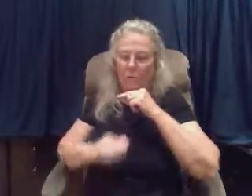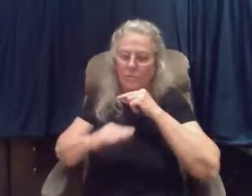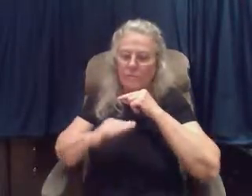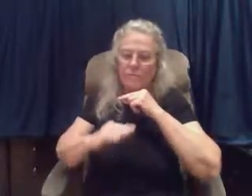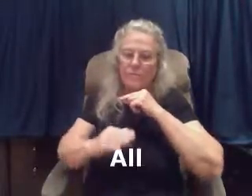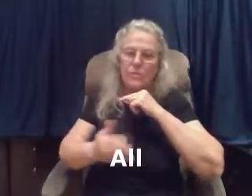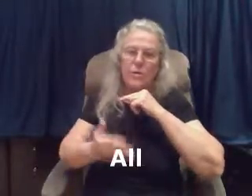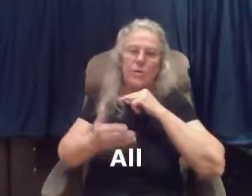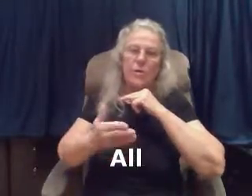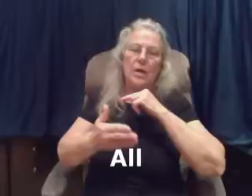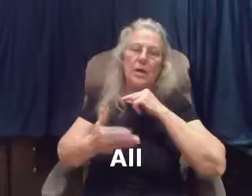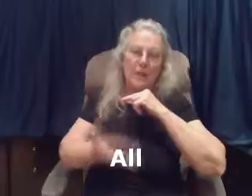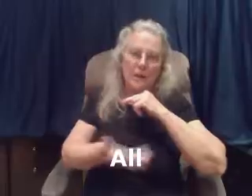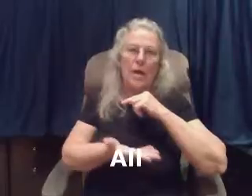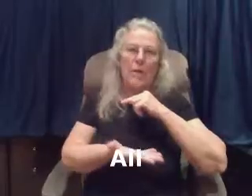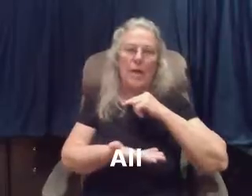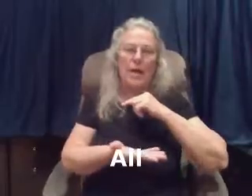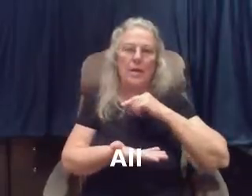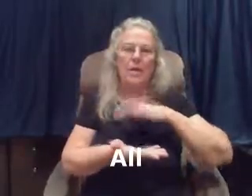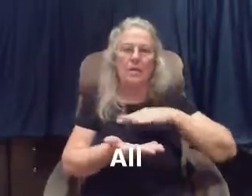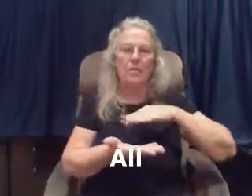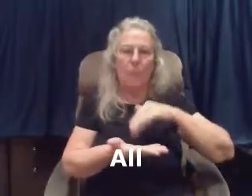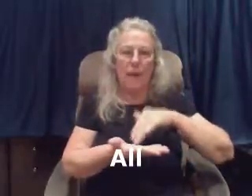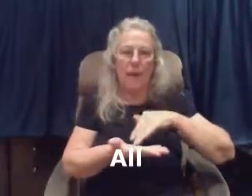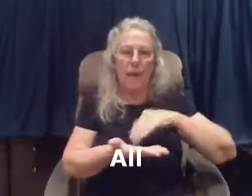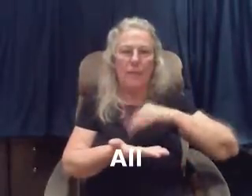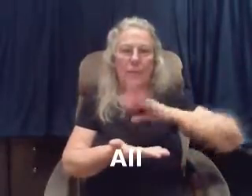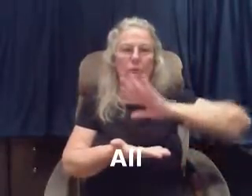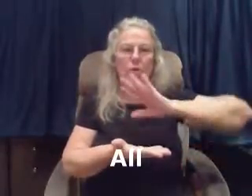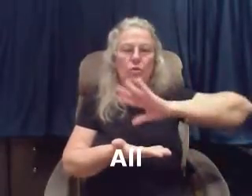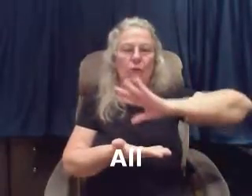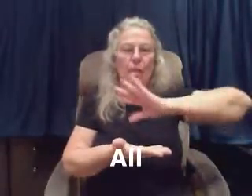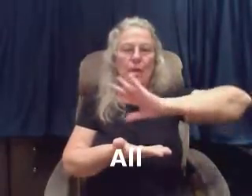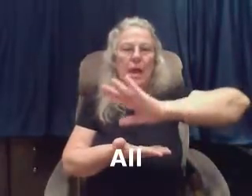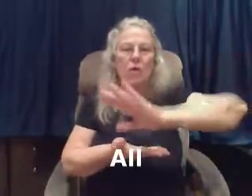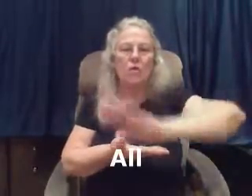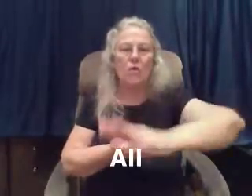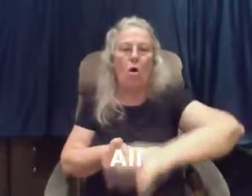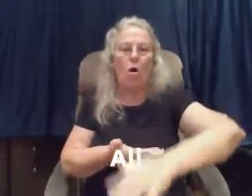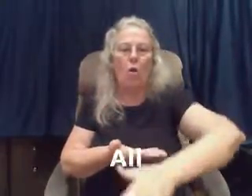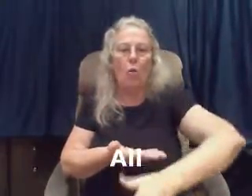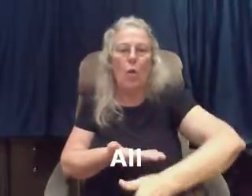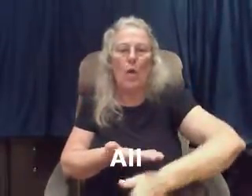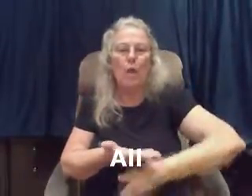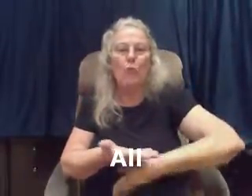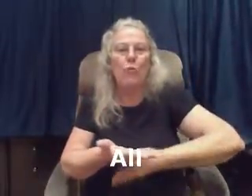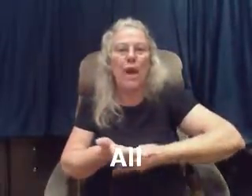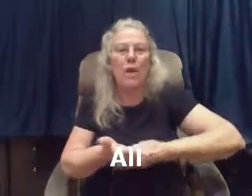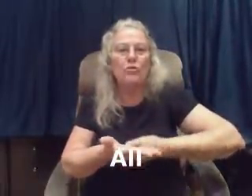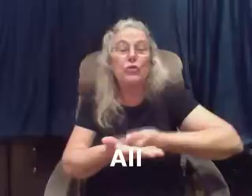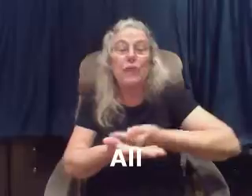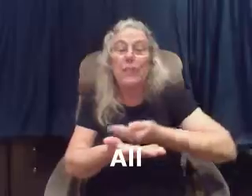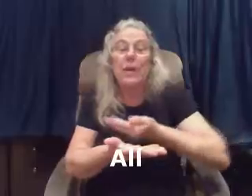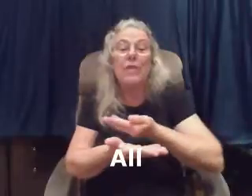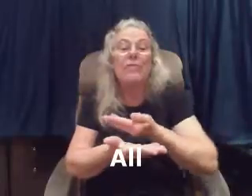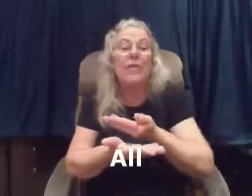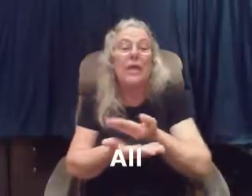All. Your non-dominant hand is palm up. Your dominant hand goes all the way around, scraping everything